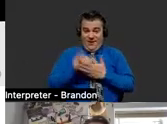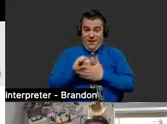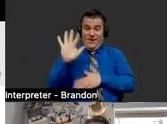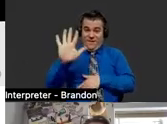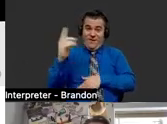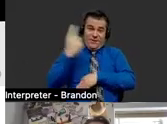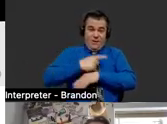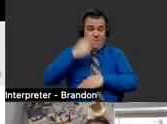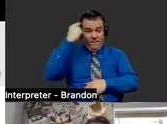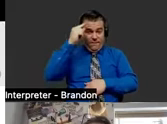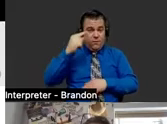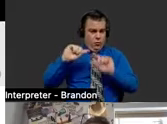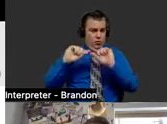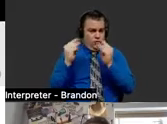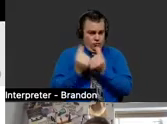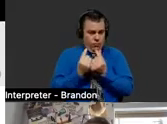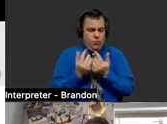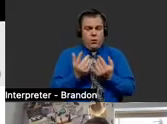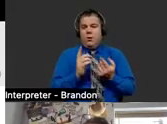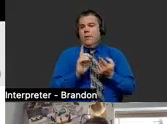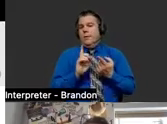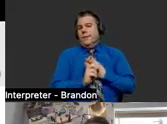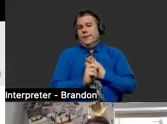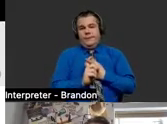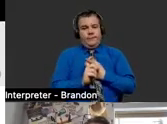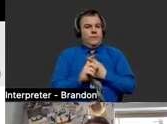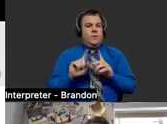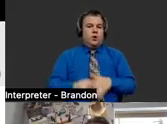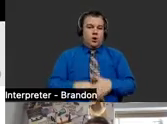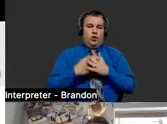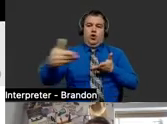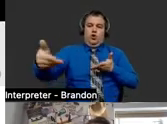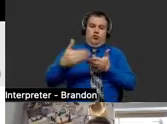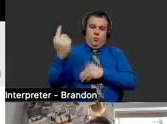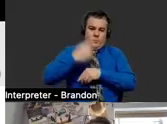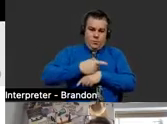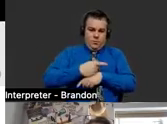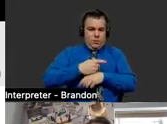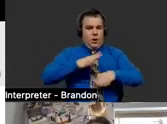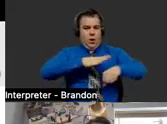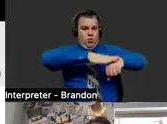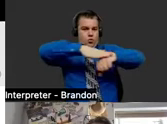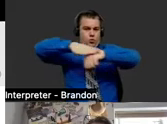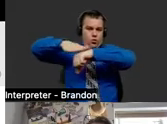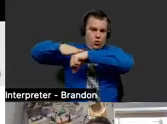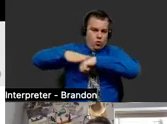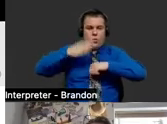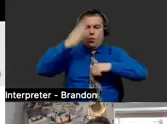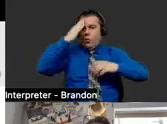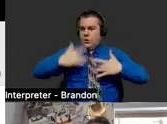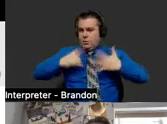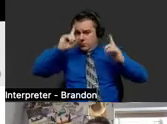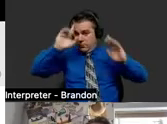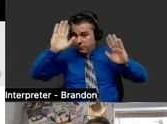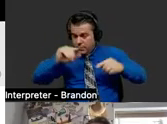in our group. We will have an intro day to kind of be like a heads up, here's what to expect, and maybe